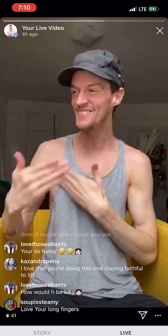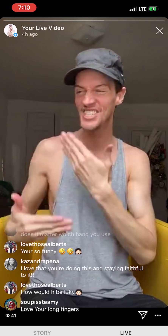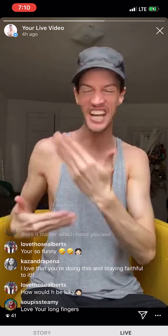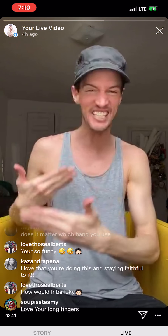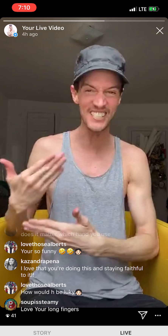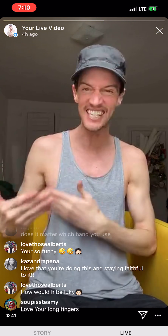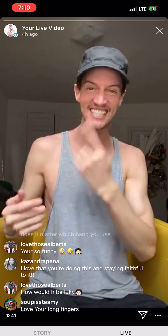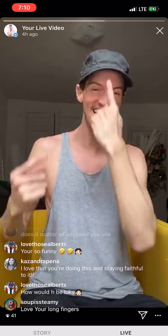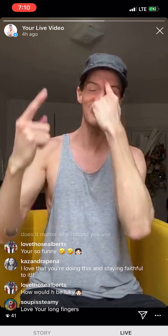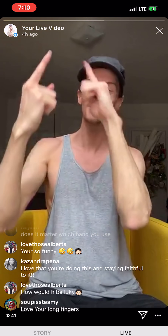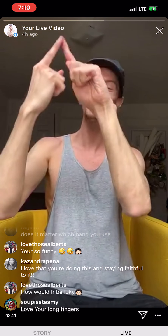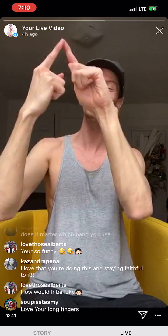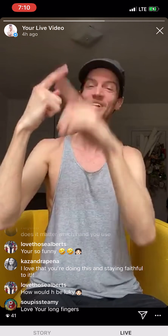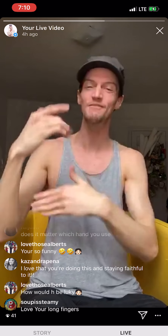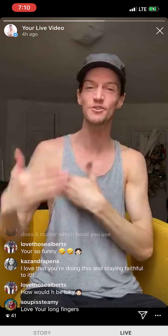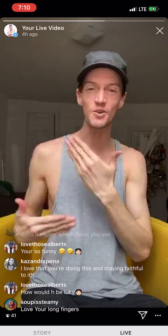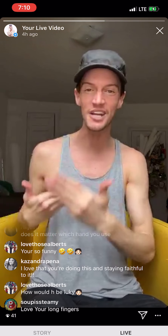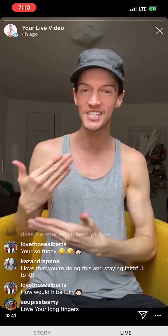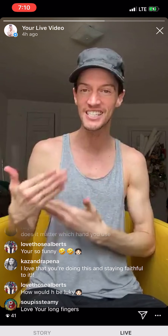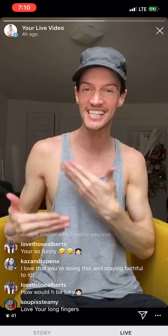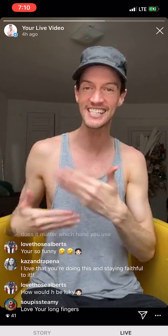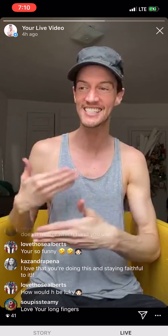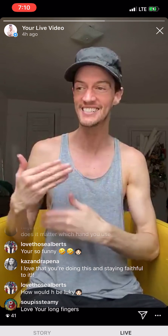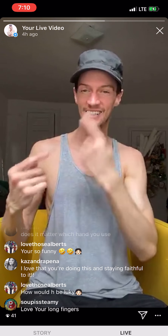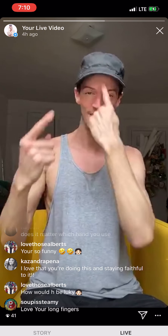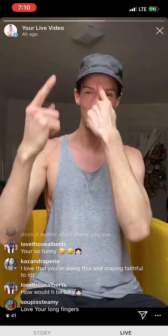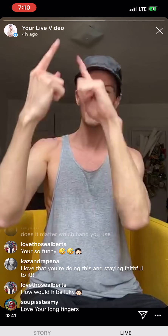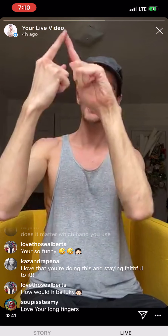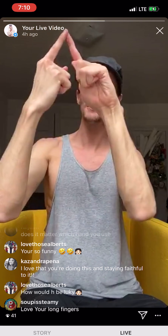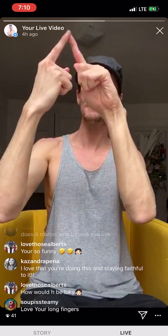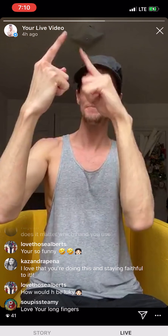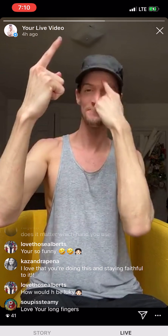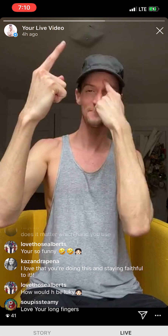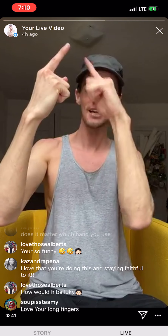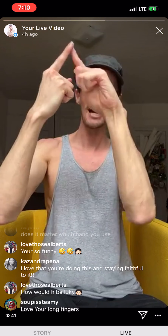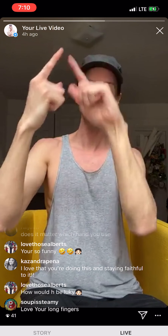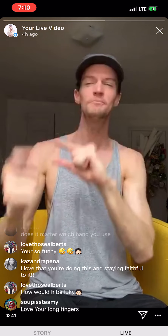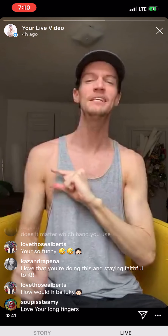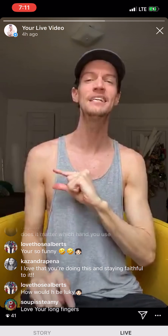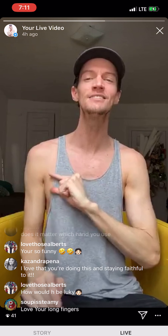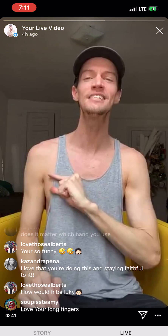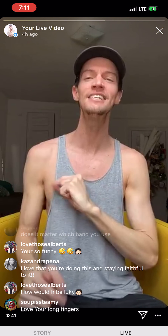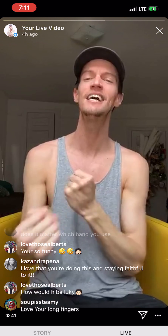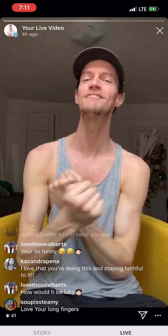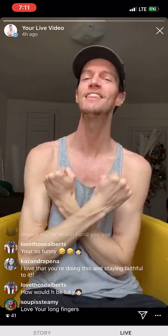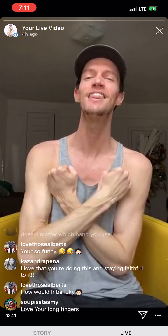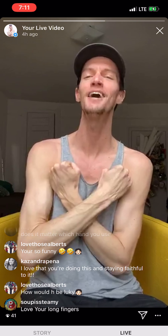gentleness. I have a goal of graciousness. Goal. I want to be guilty of love.